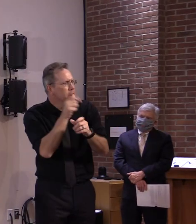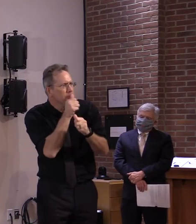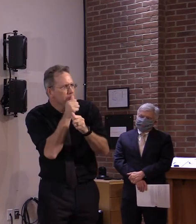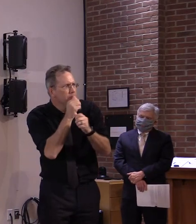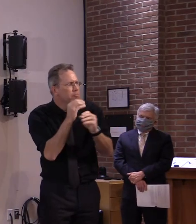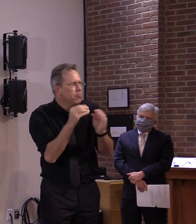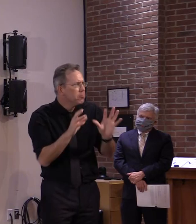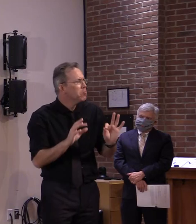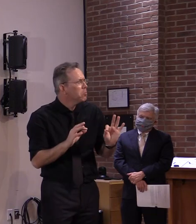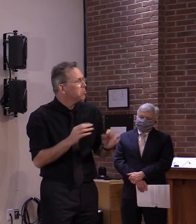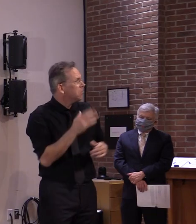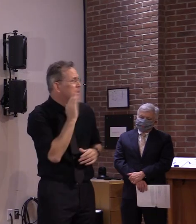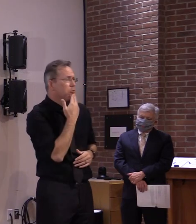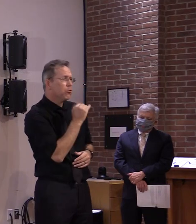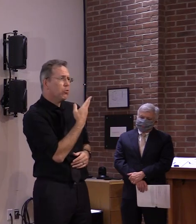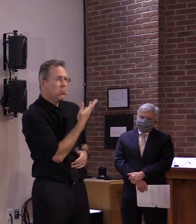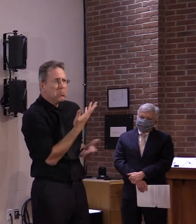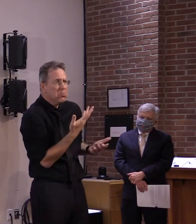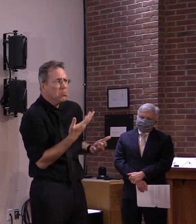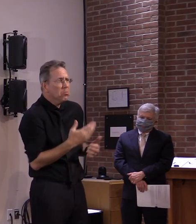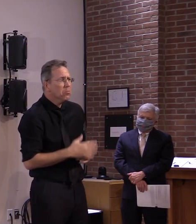so far so good.